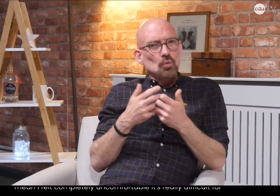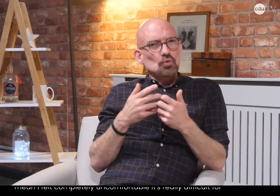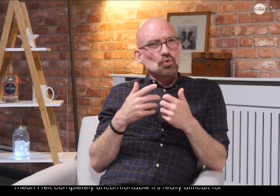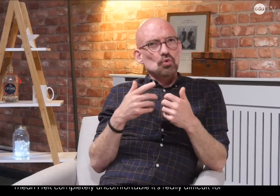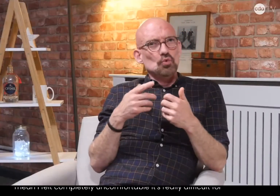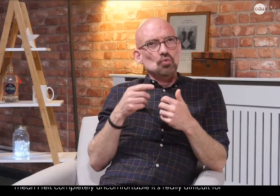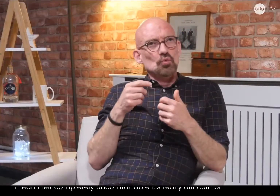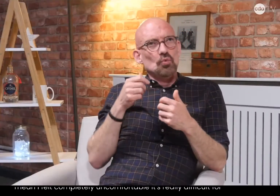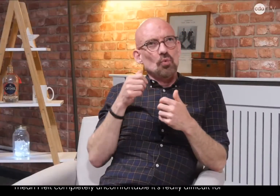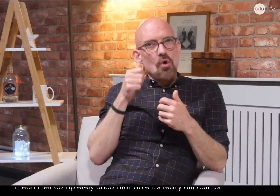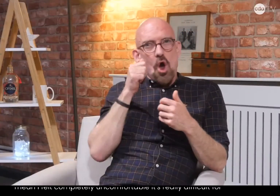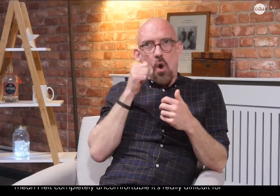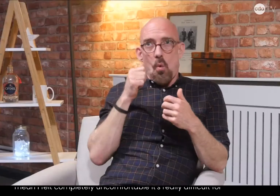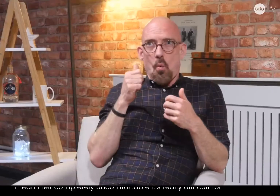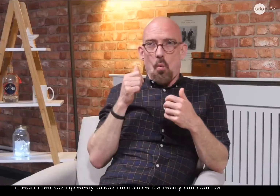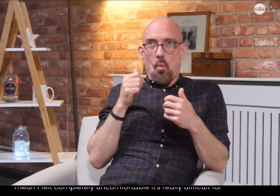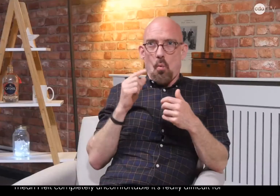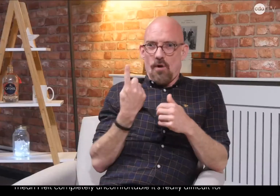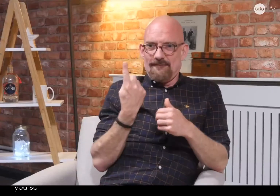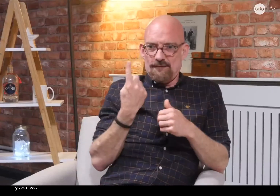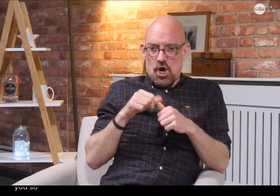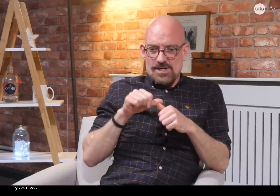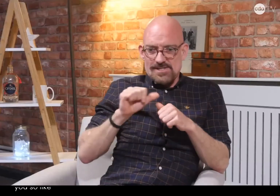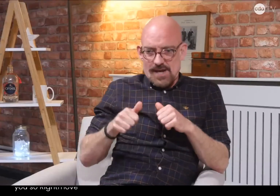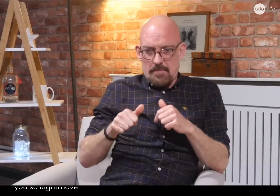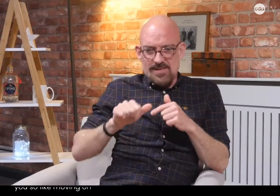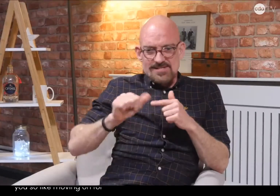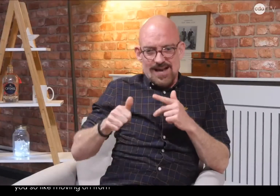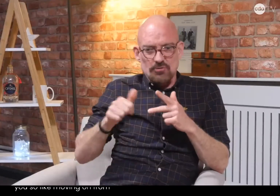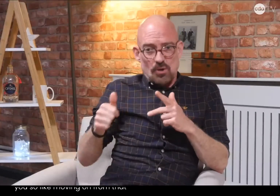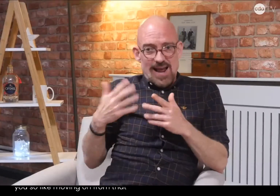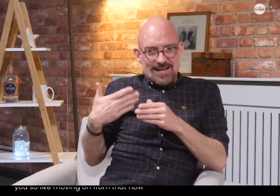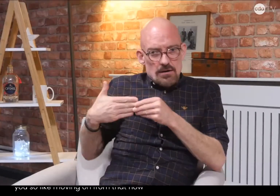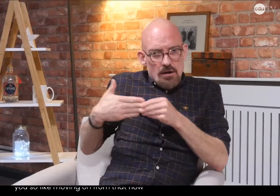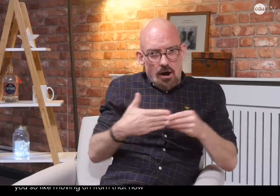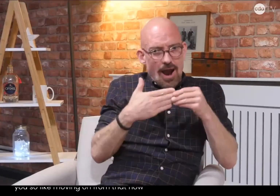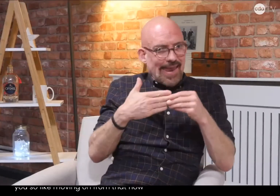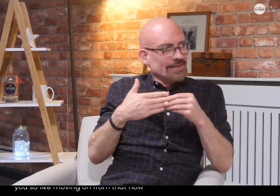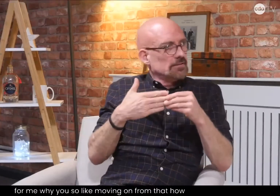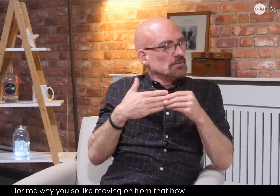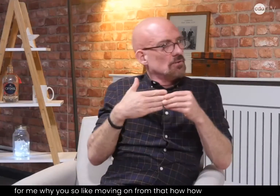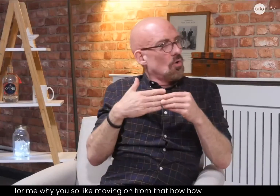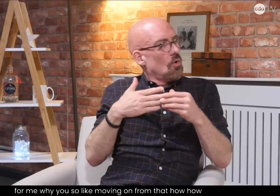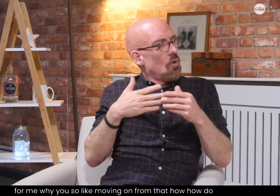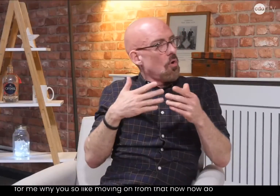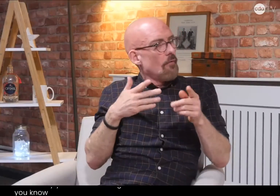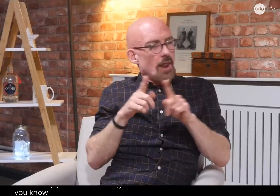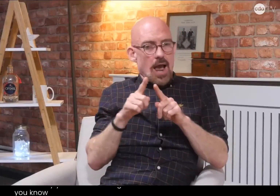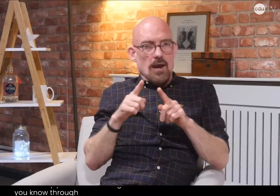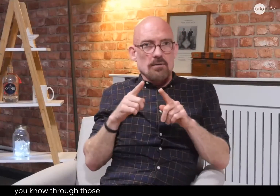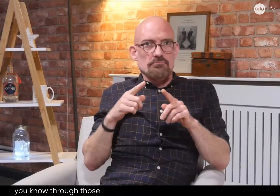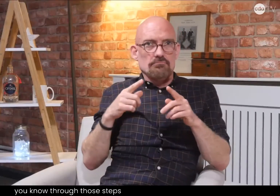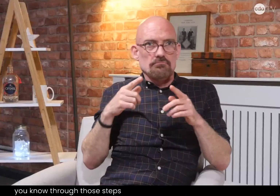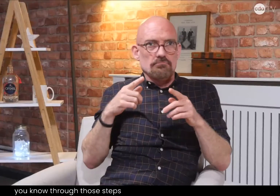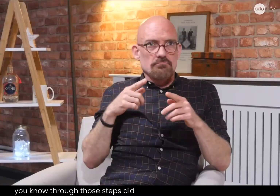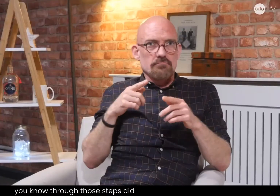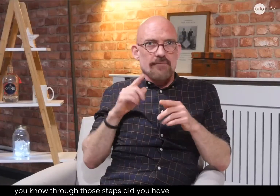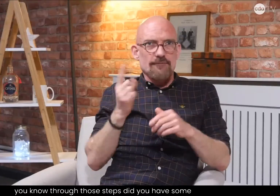Okay, so like moving on from that, how do you know through those steps? Did you have somebody guide you through? How do you know what to